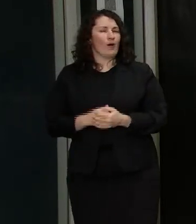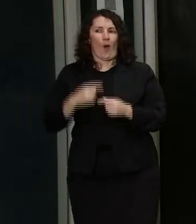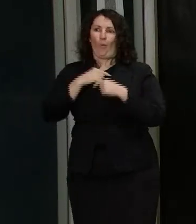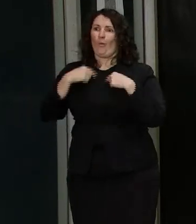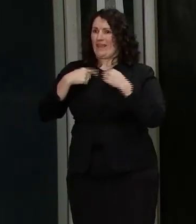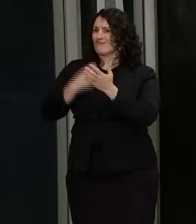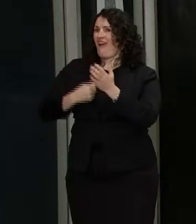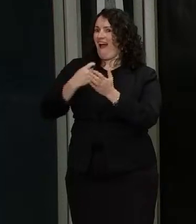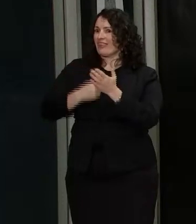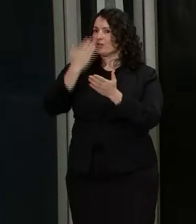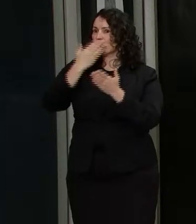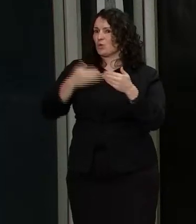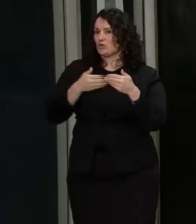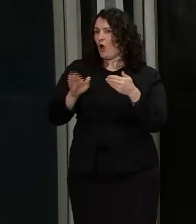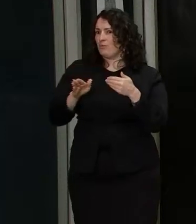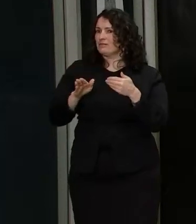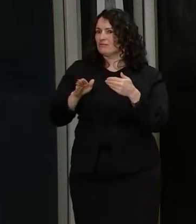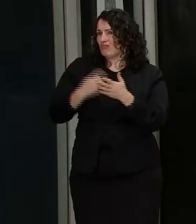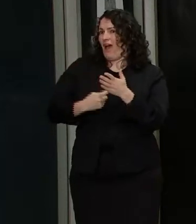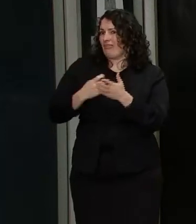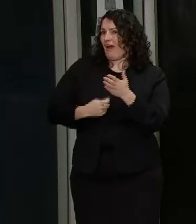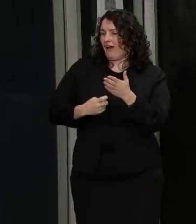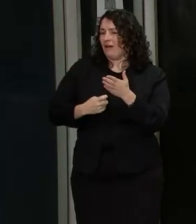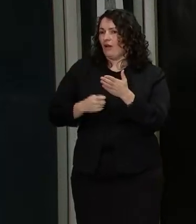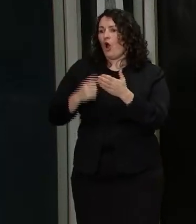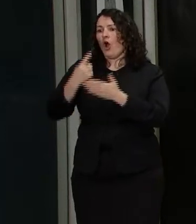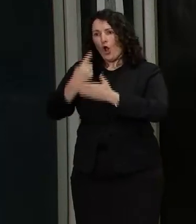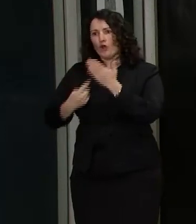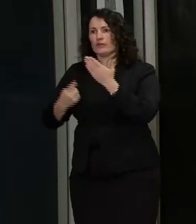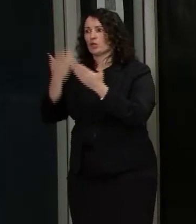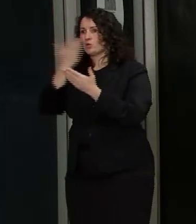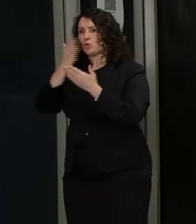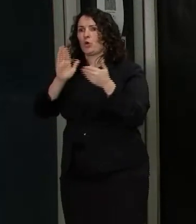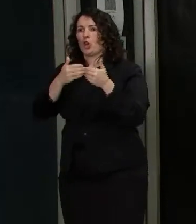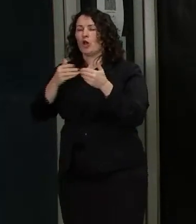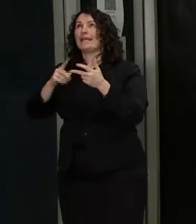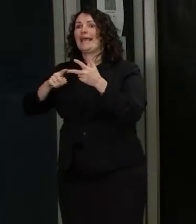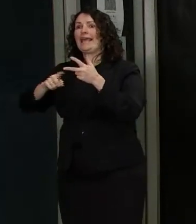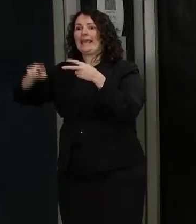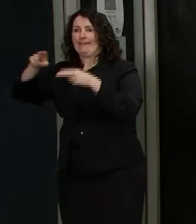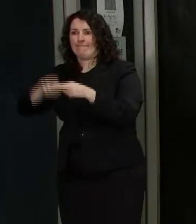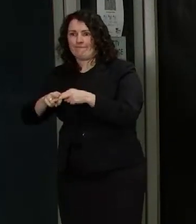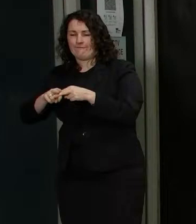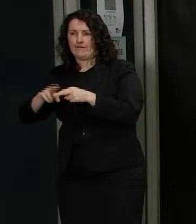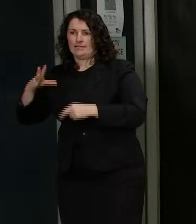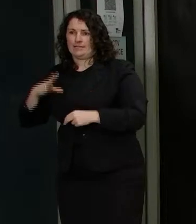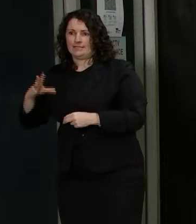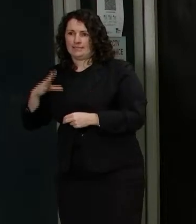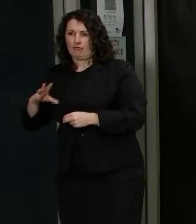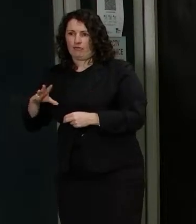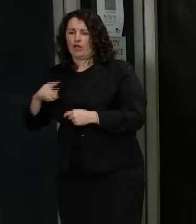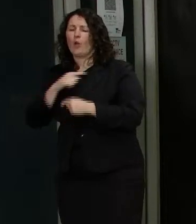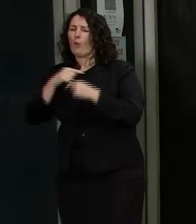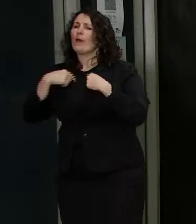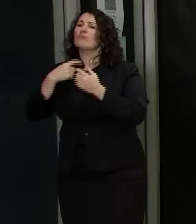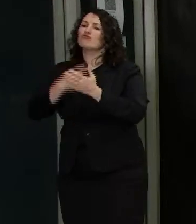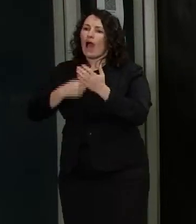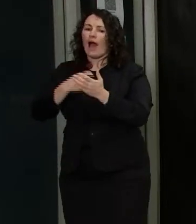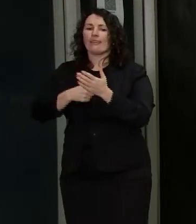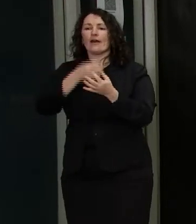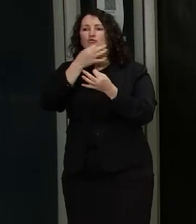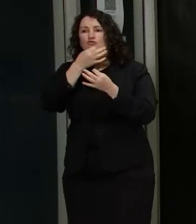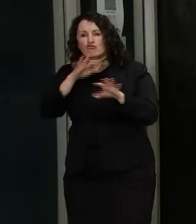my very firm answer. We want students in schools, we want teachers and staff teaching face-to-face with our